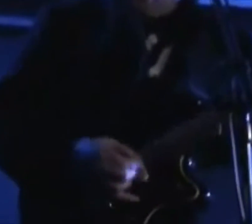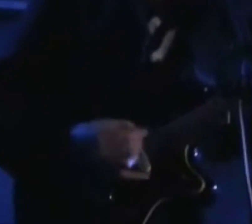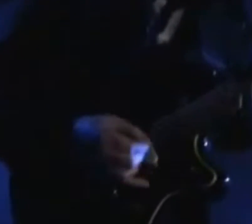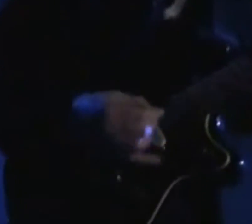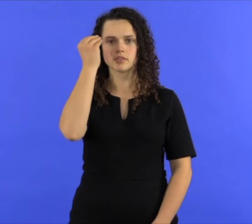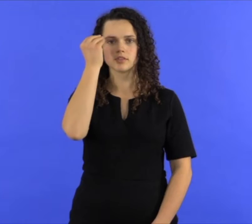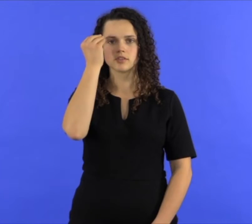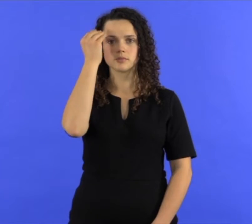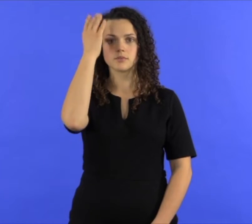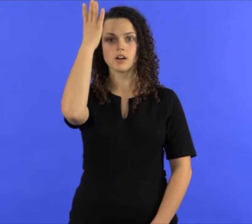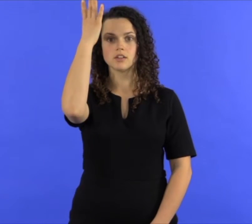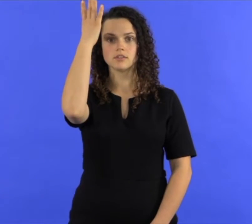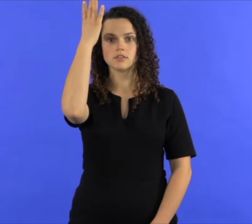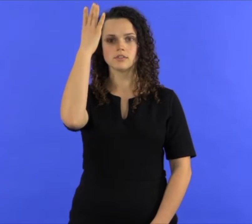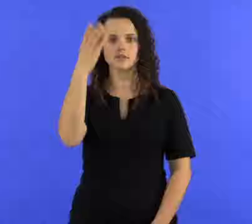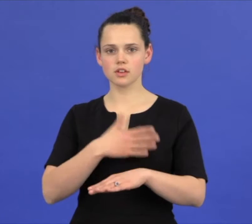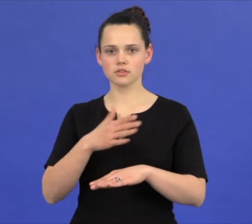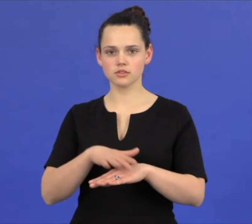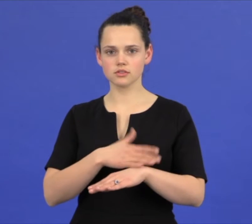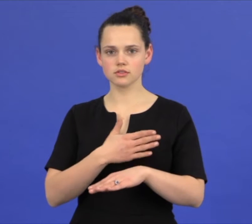when it's cool to be a cat It's cool for cats